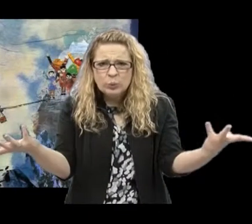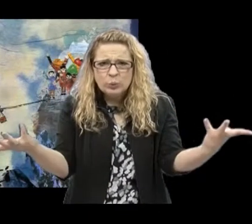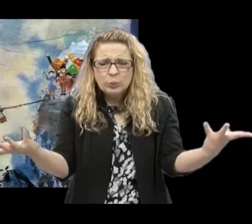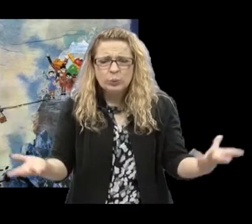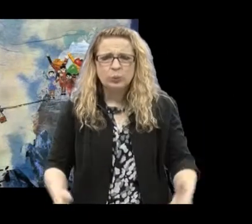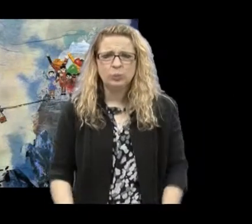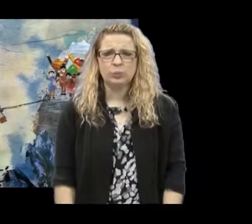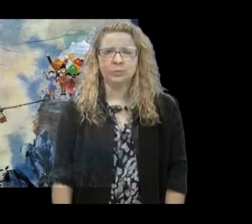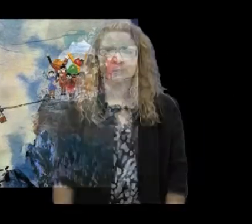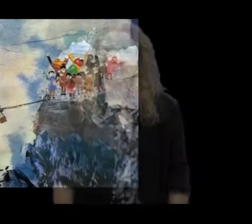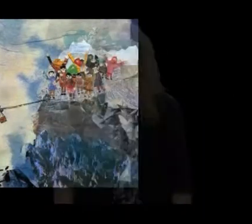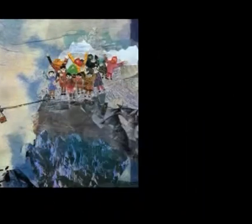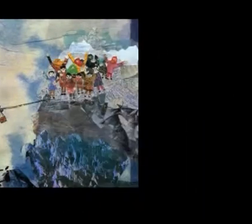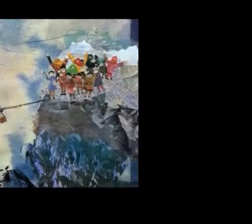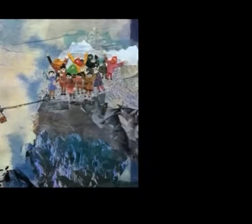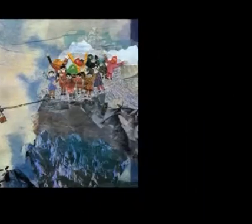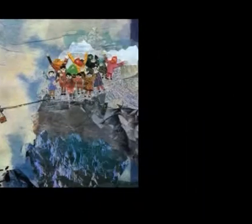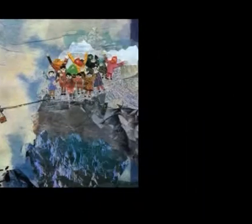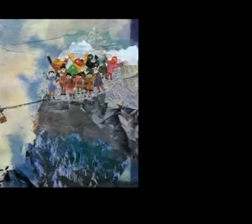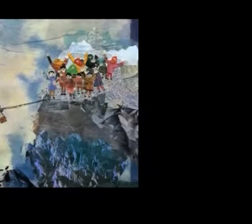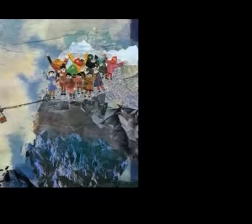building supplies to Corfe.